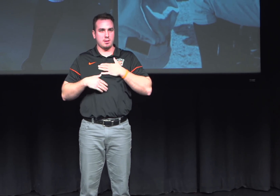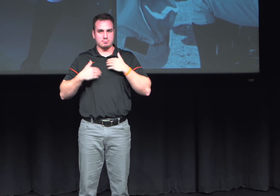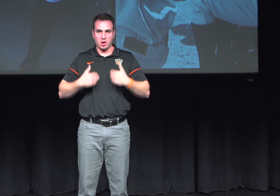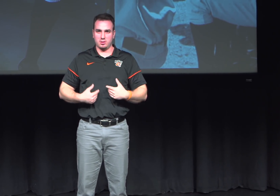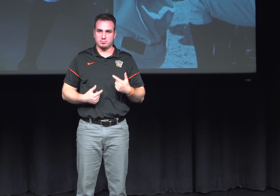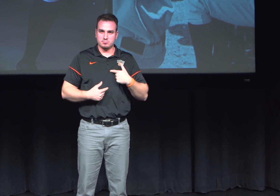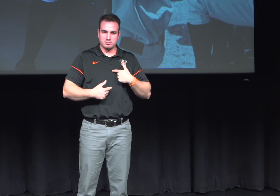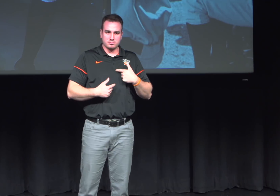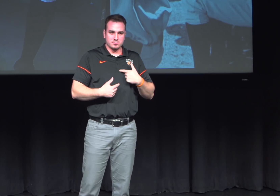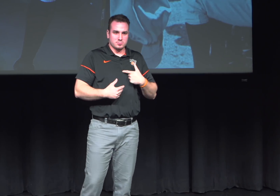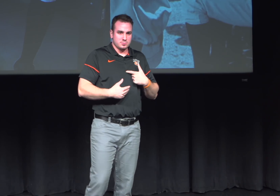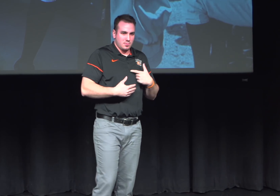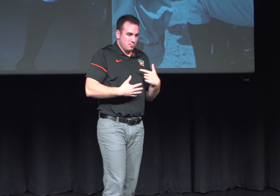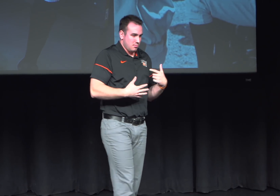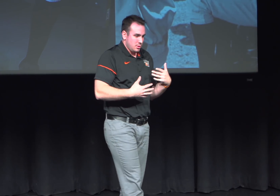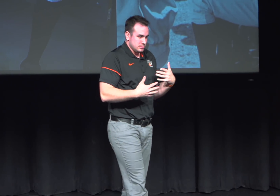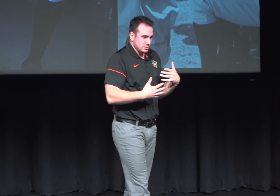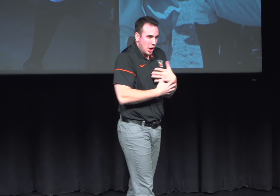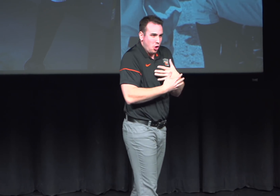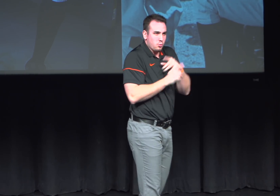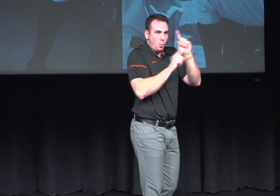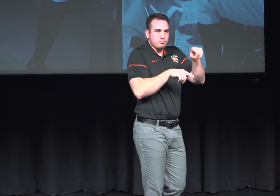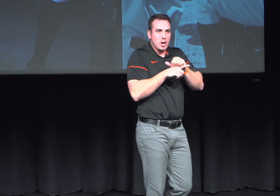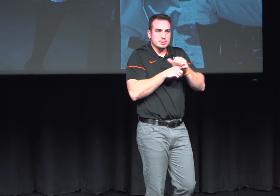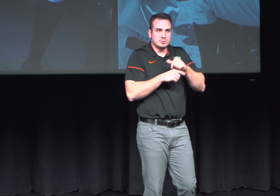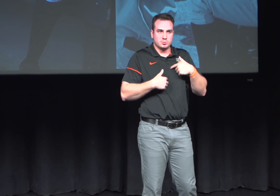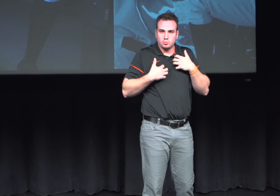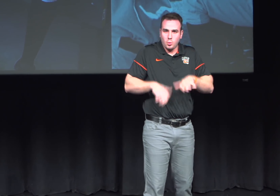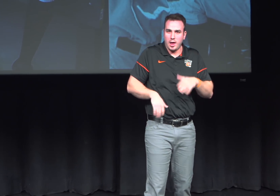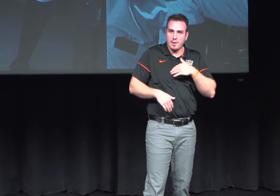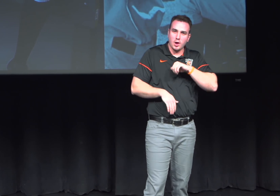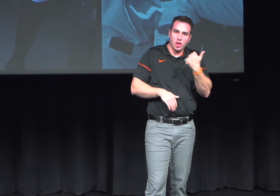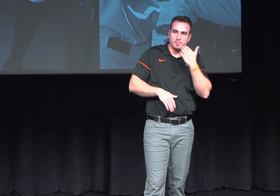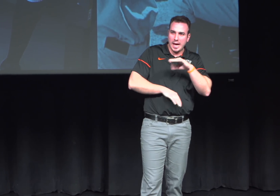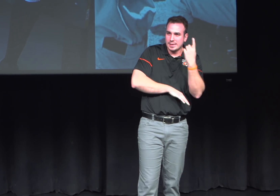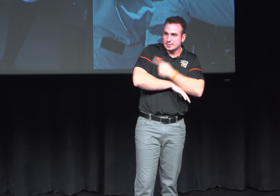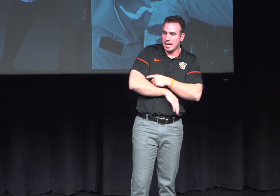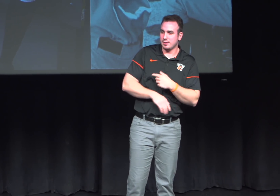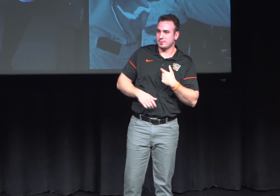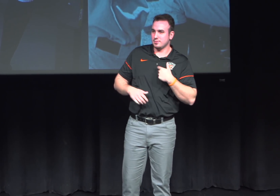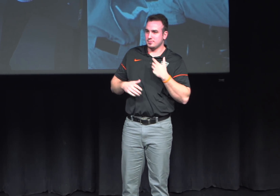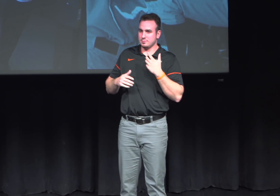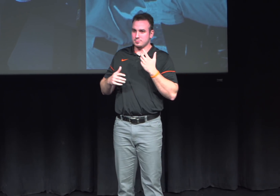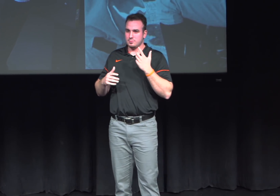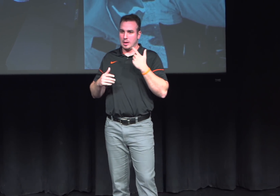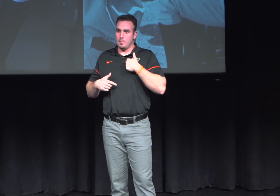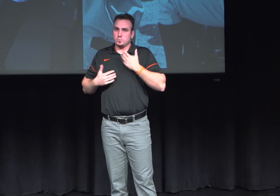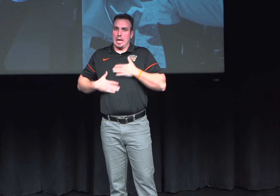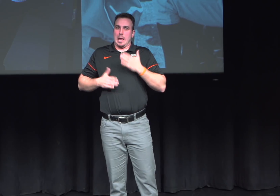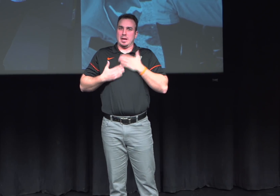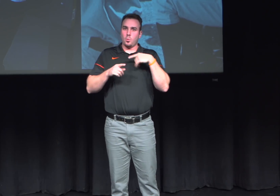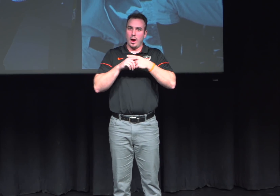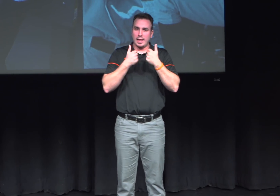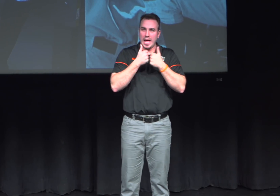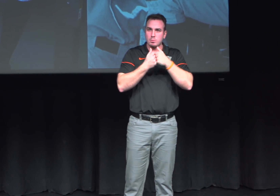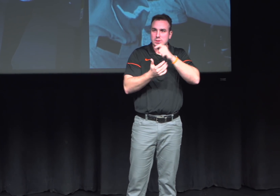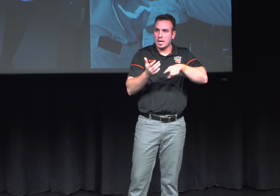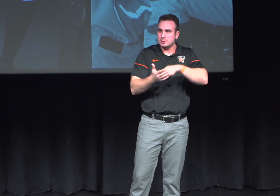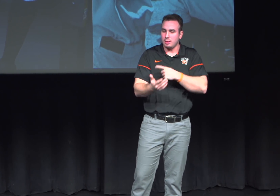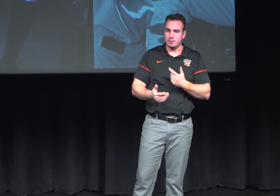time that my thoughts really took over. I was scared to go to practice. I didn't want another bad day at practice, and I was happy when games got